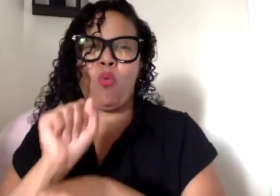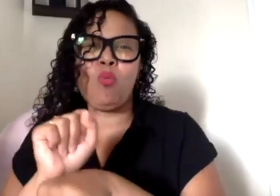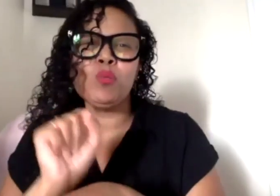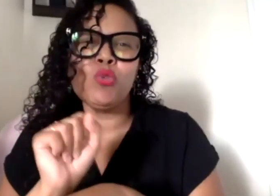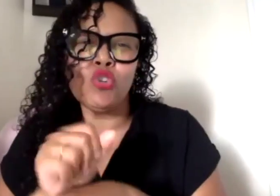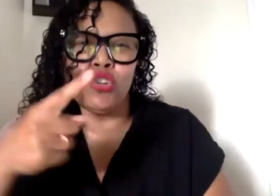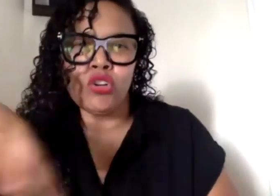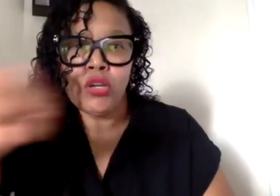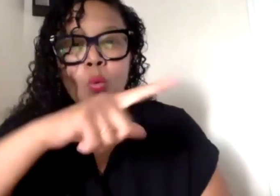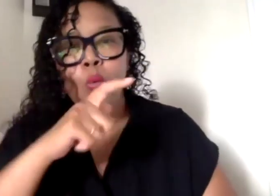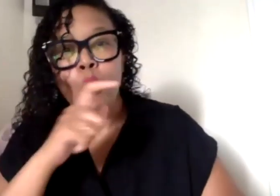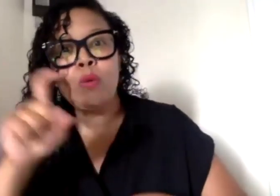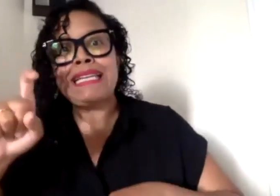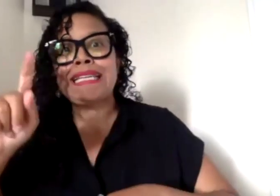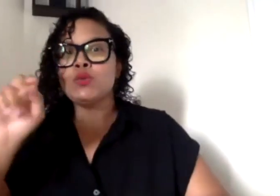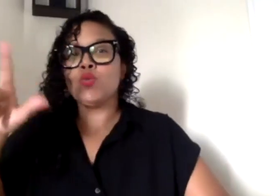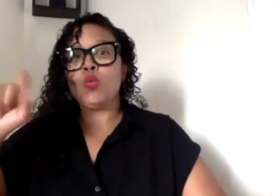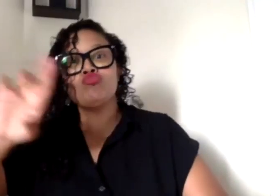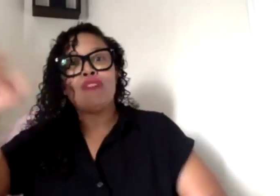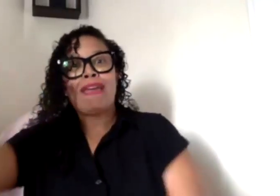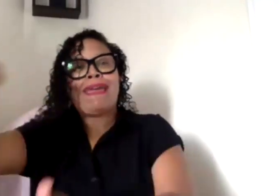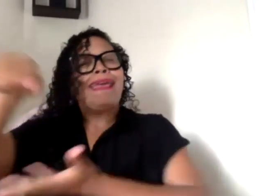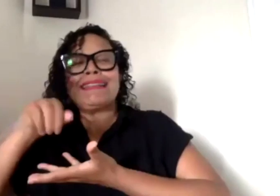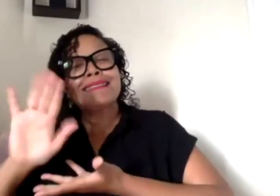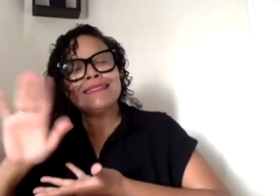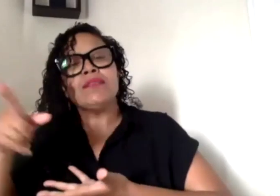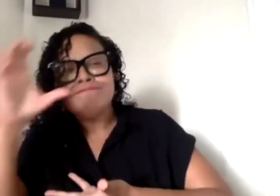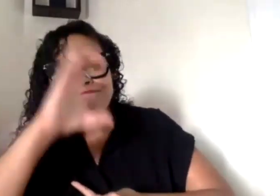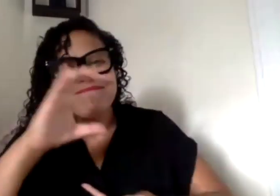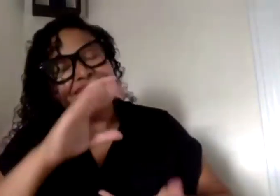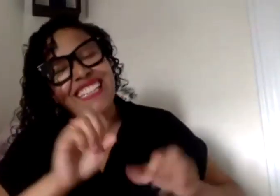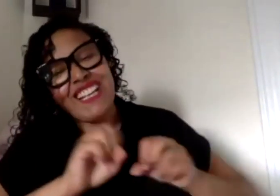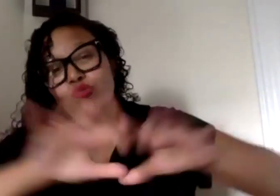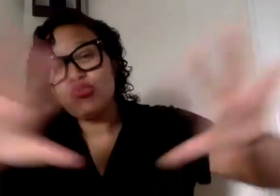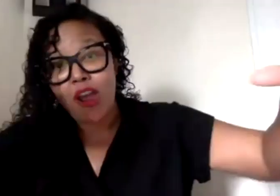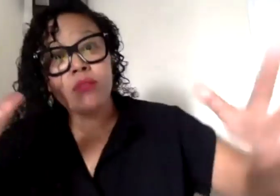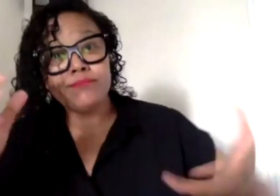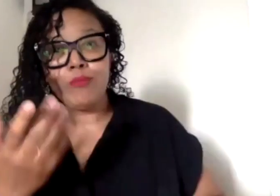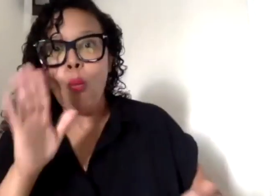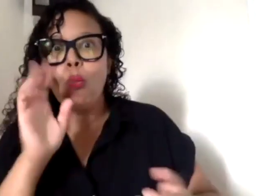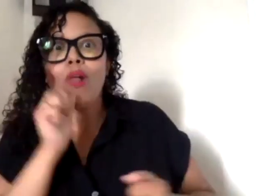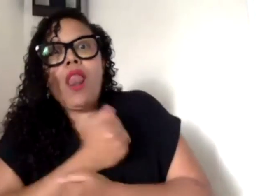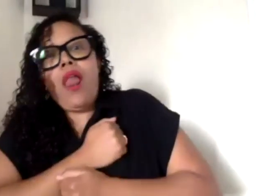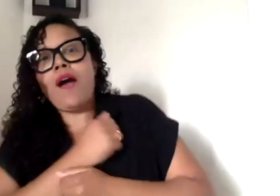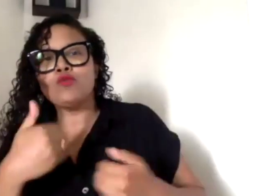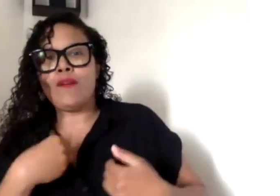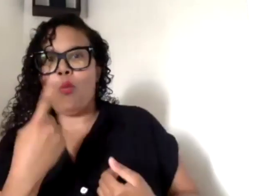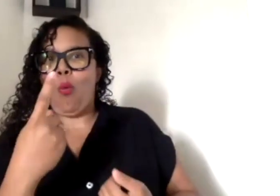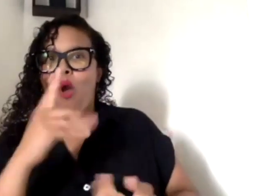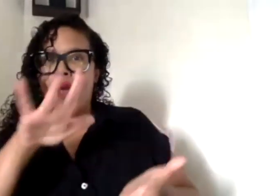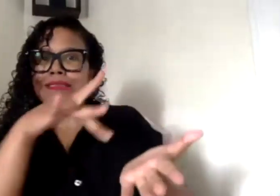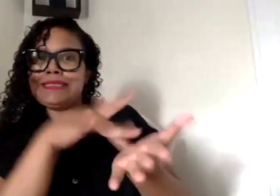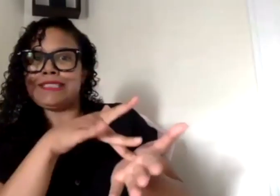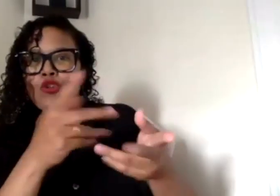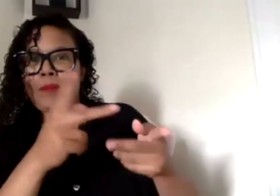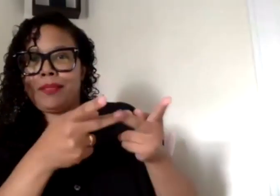online, um, incorporating those tools into our curriculum, searching for those tools that would